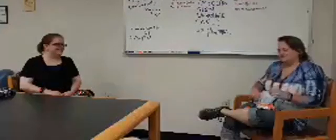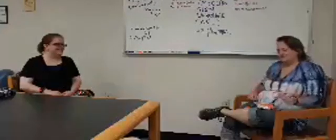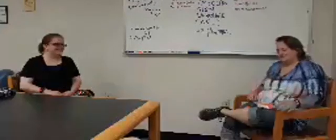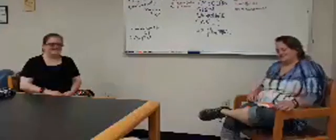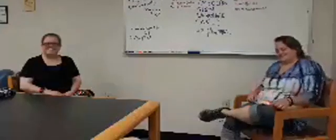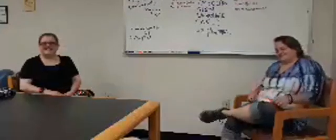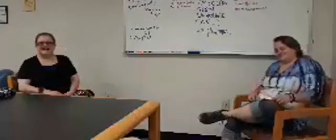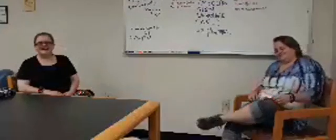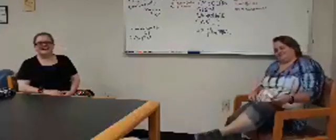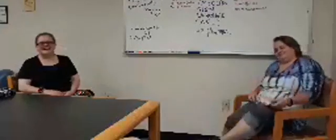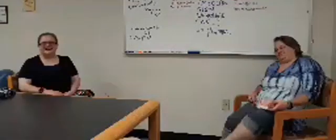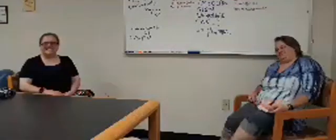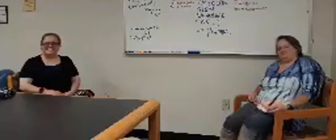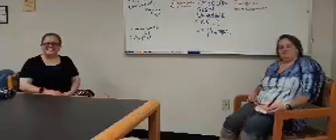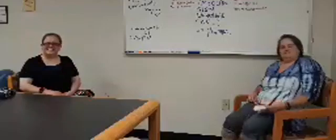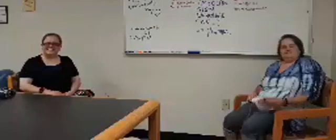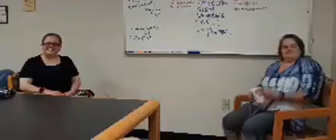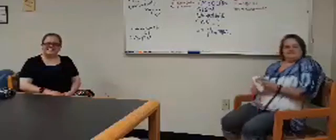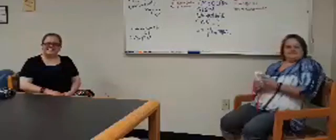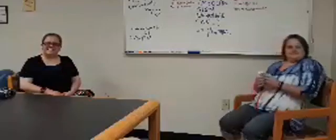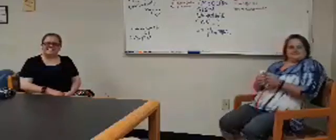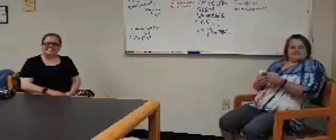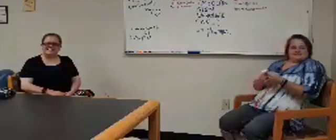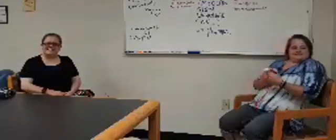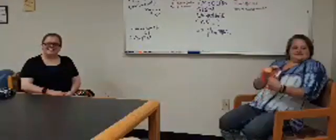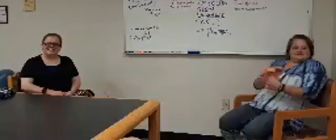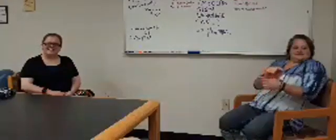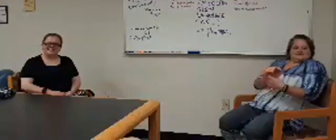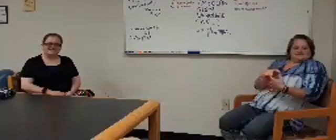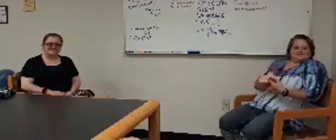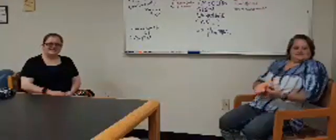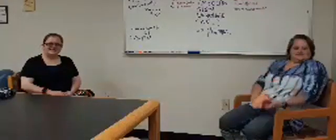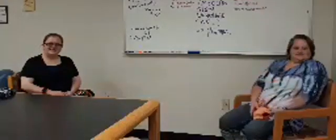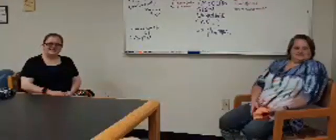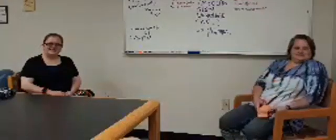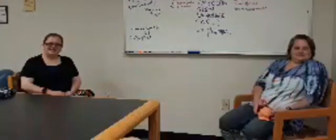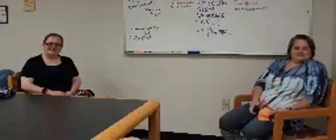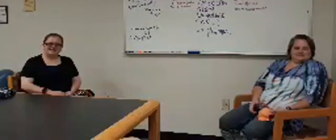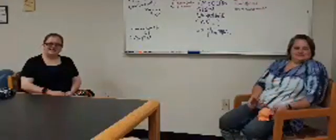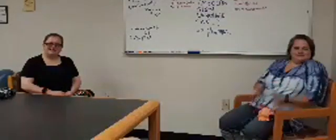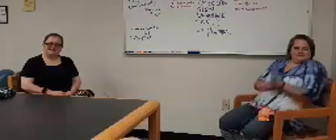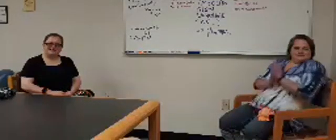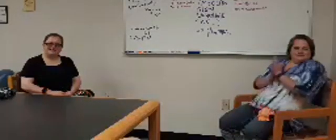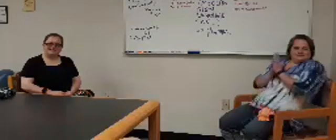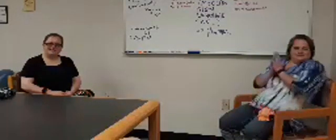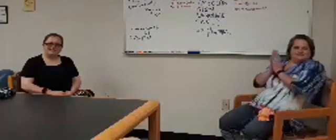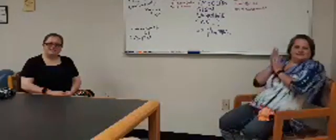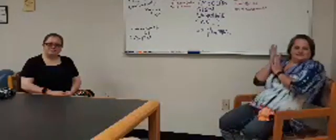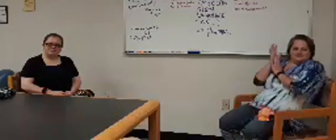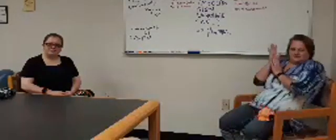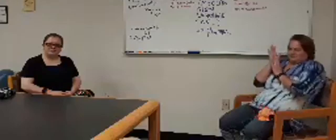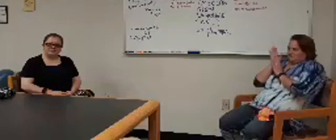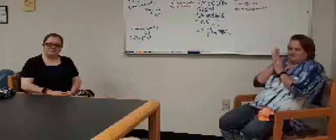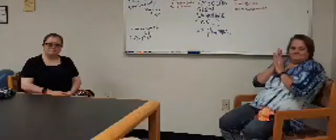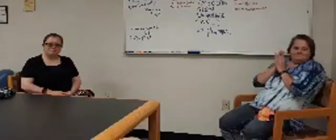cool. So you were telling me how there's not a really big deaf community here in Cottonwood, but there is